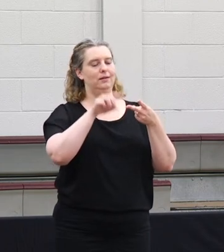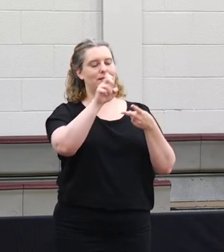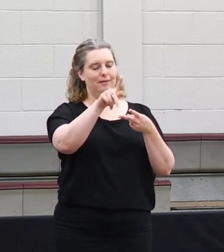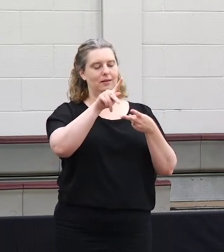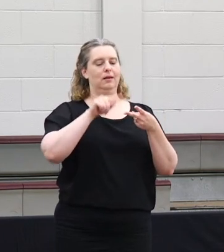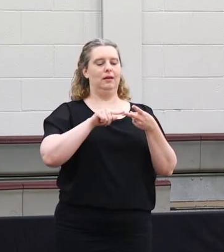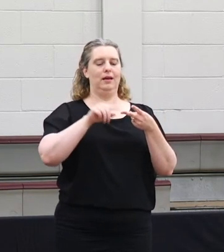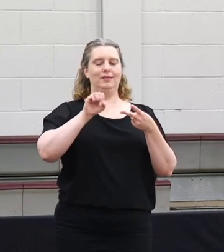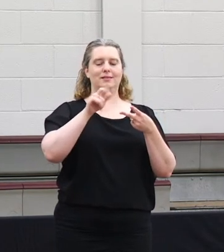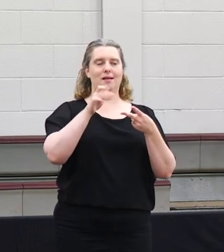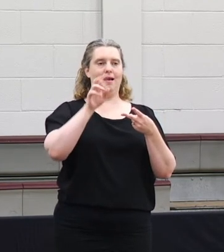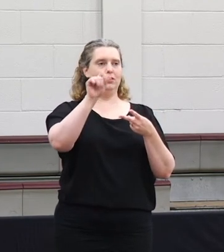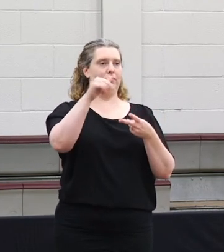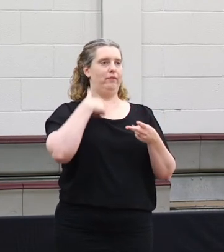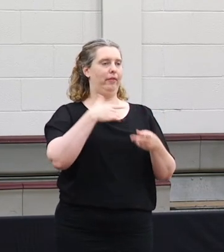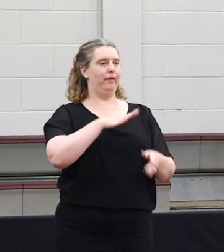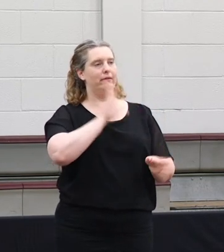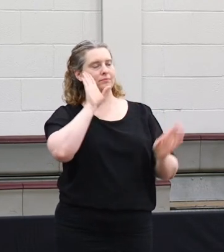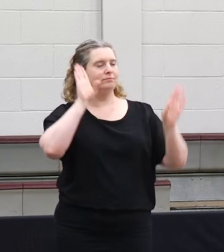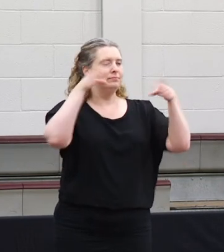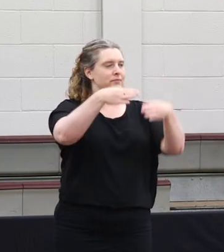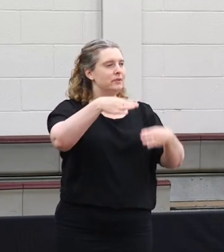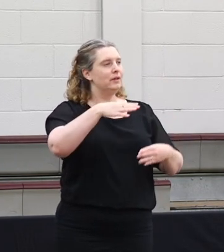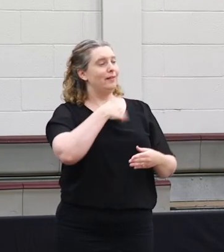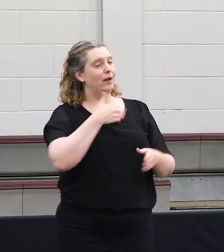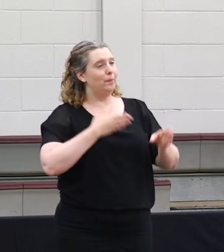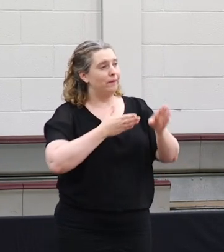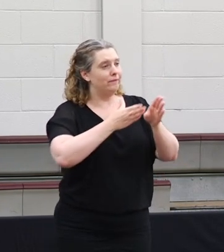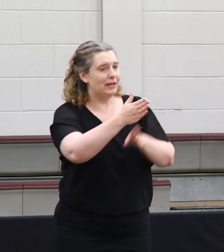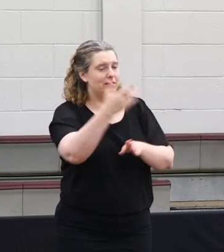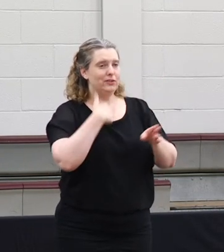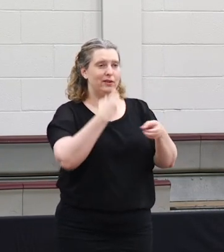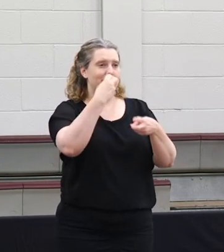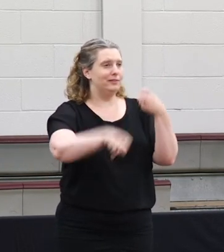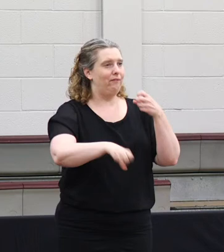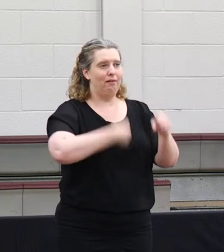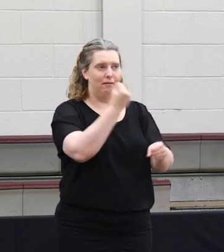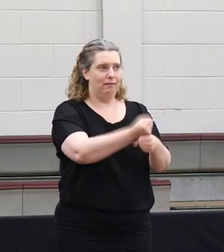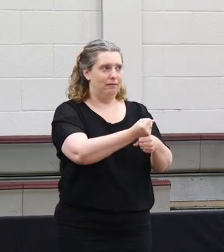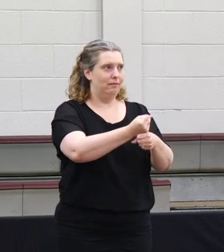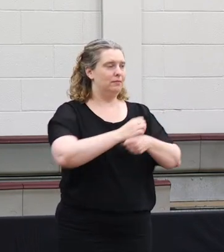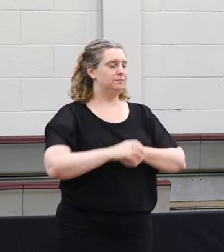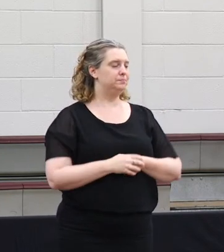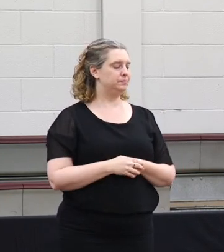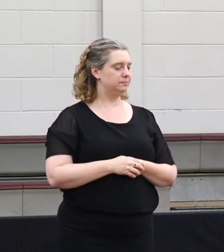for their continued dedication to our students, especially for their professionalism during the most difficult year.